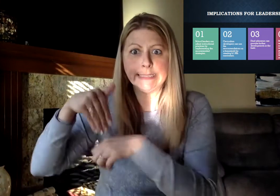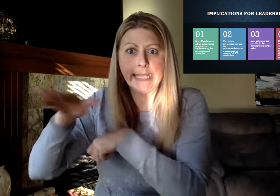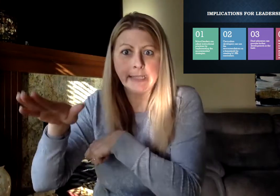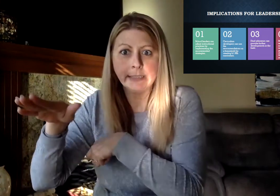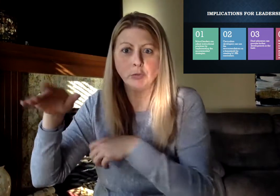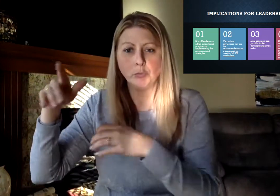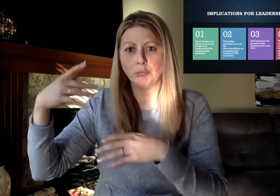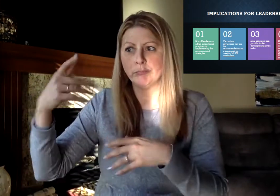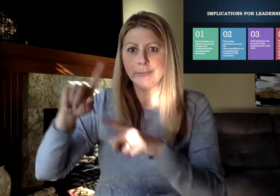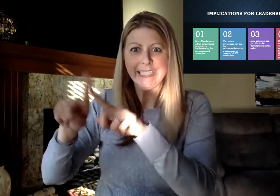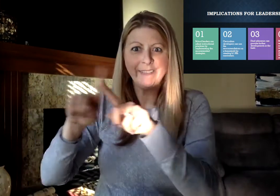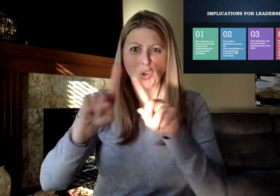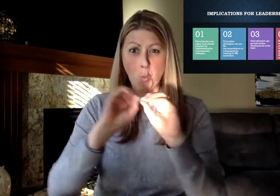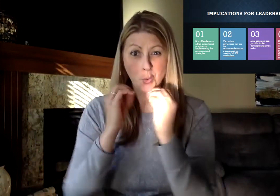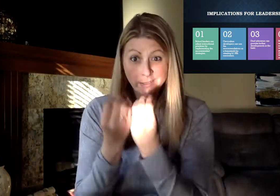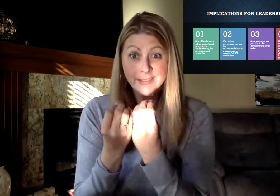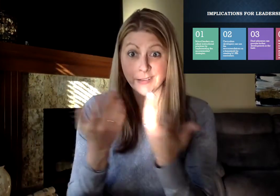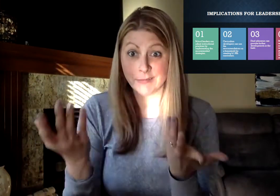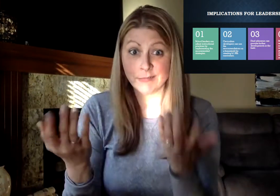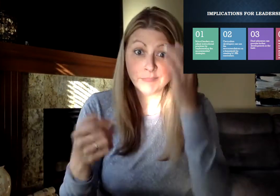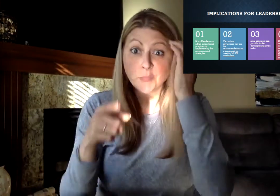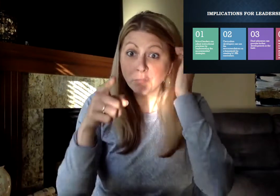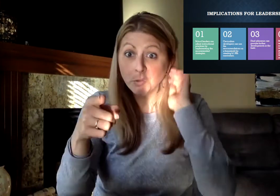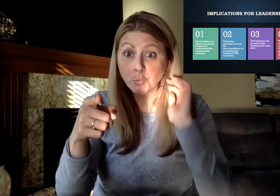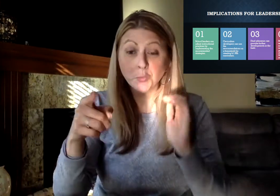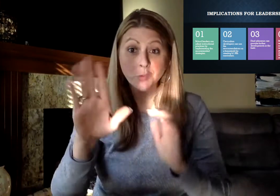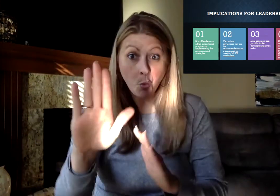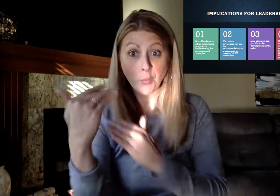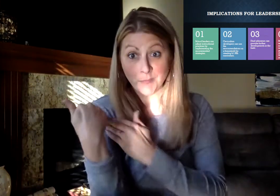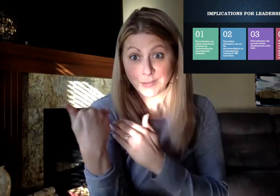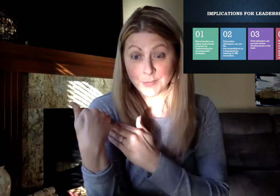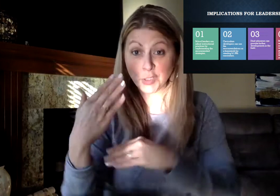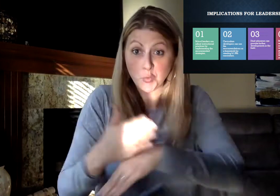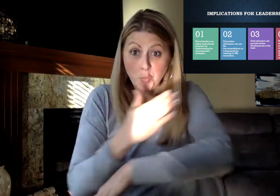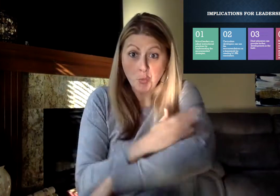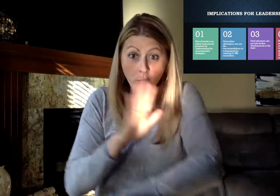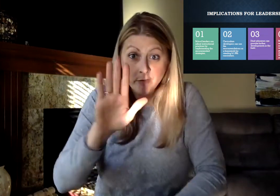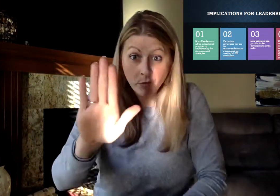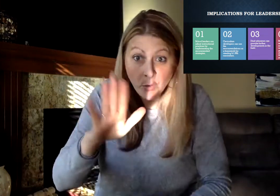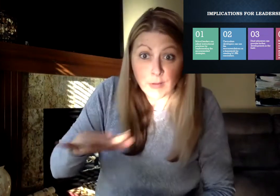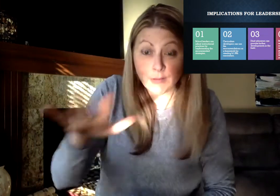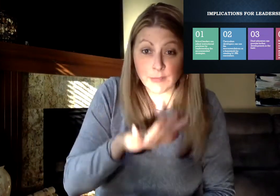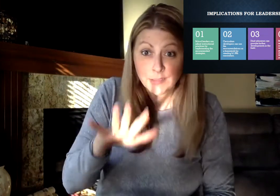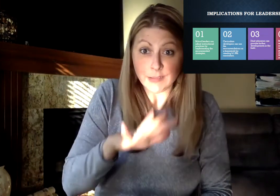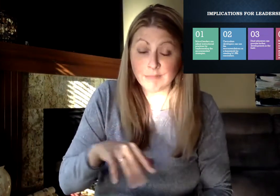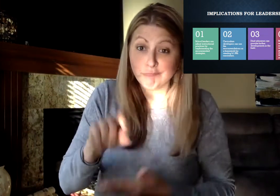newspaper articles, magazine articles, and send them to different organizations. It's your responsibility to improve your